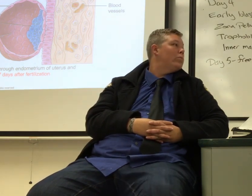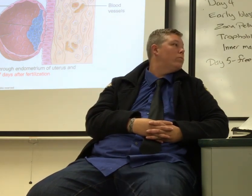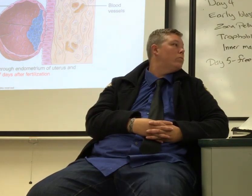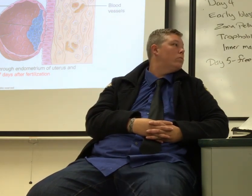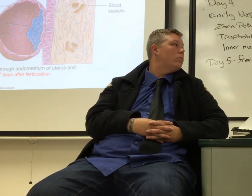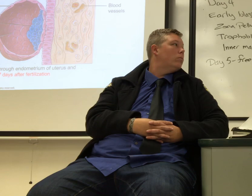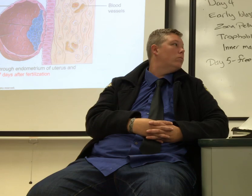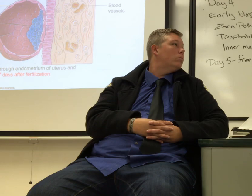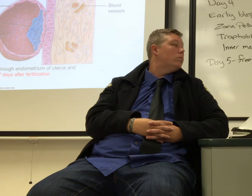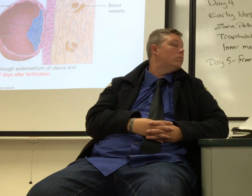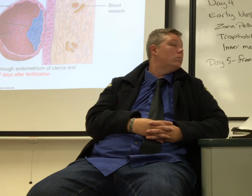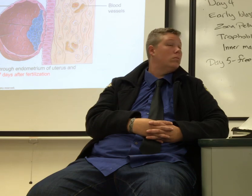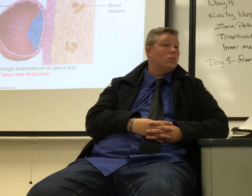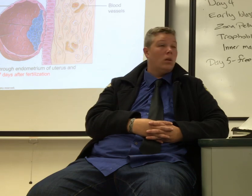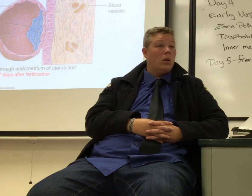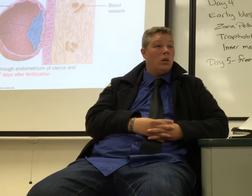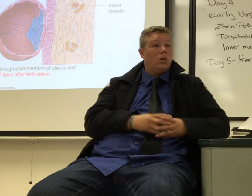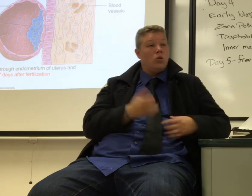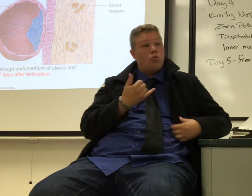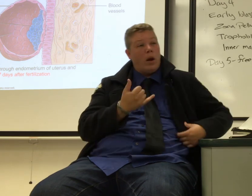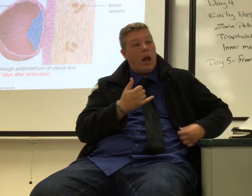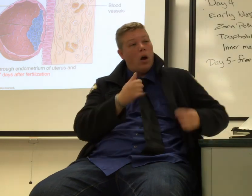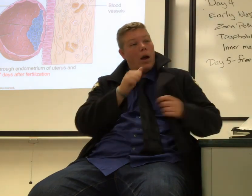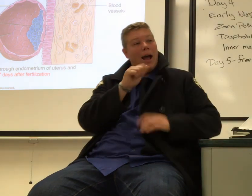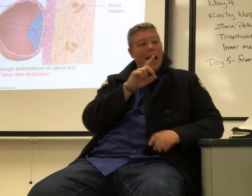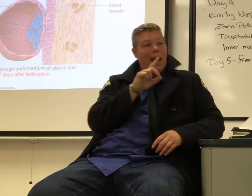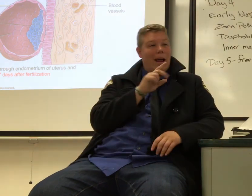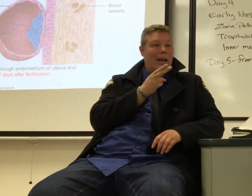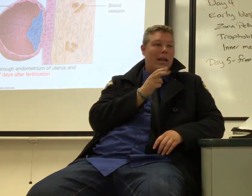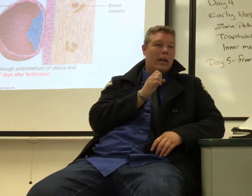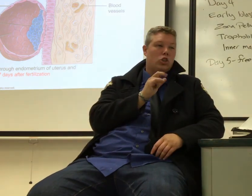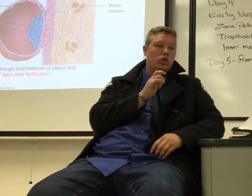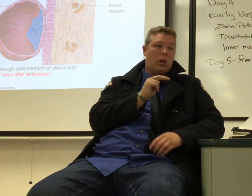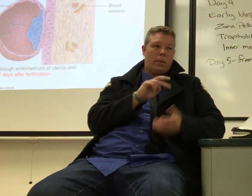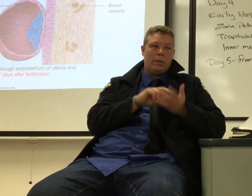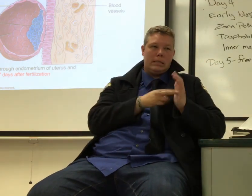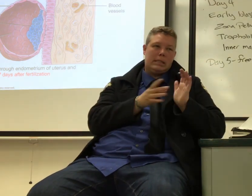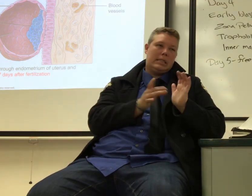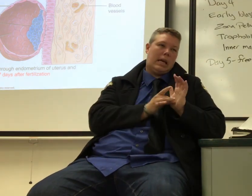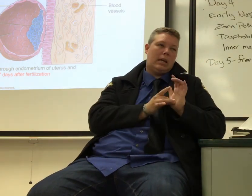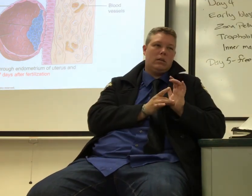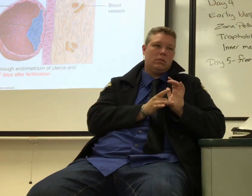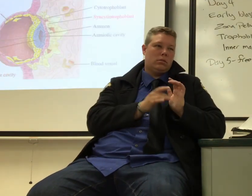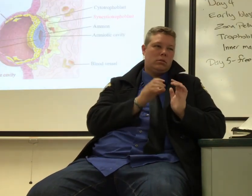So right now, adhesion means you just stick, okay?